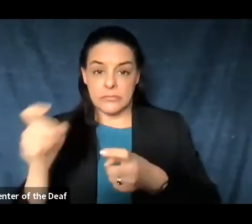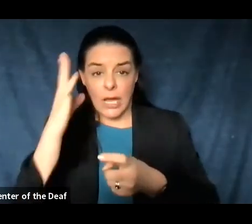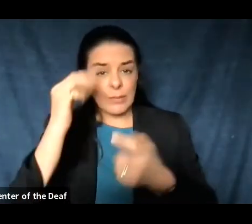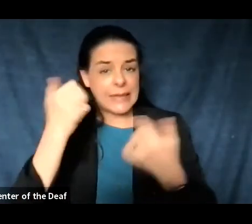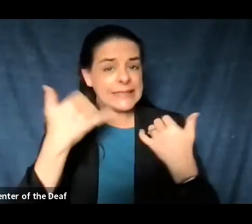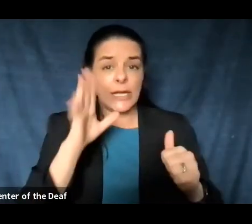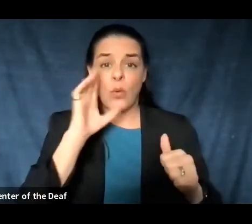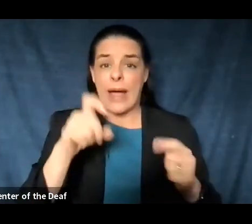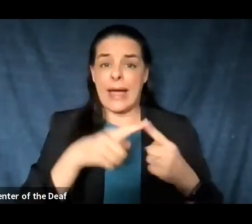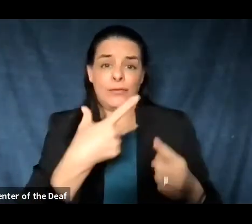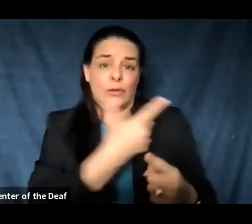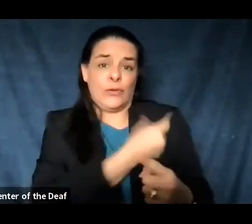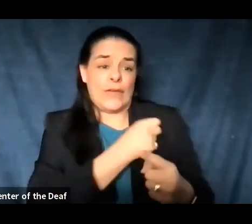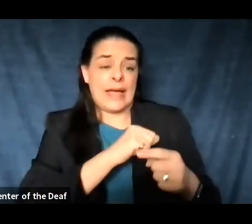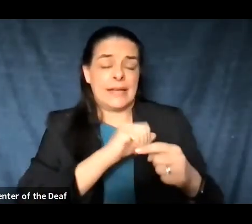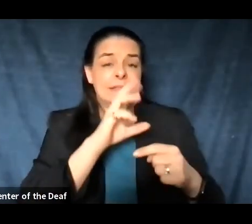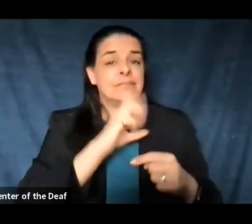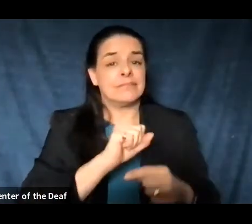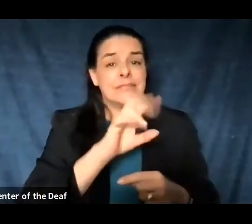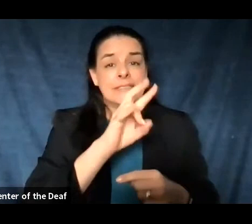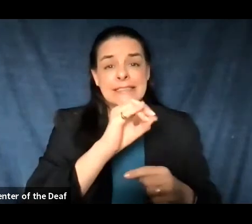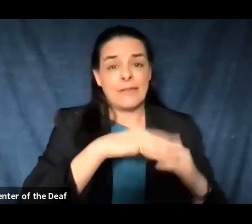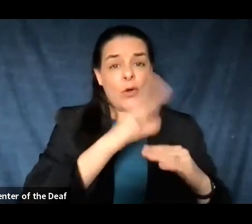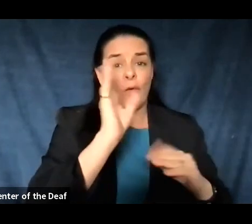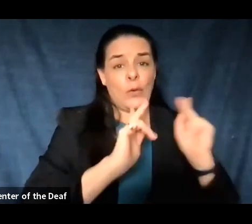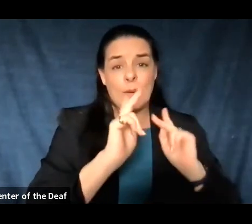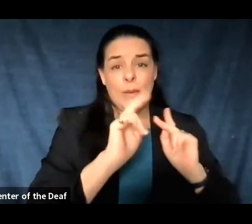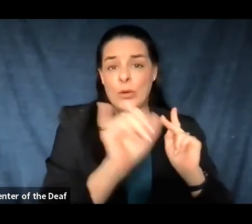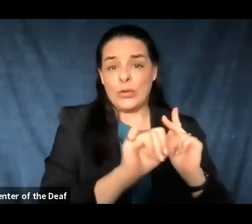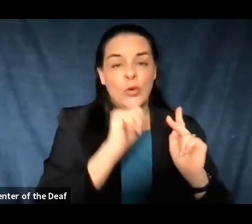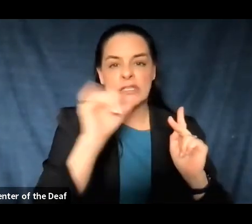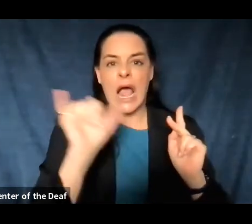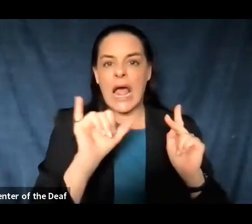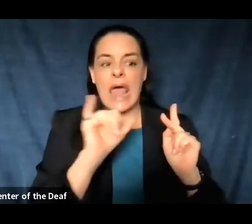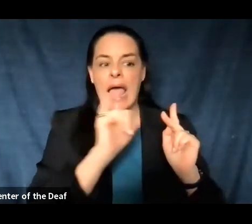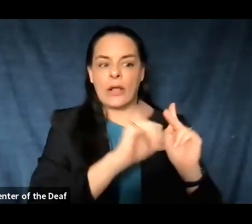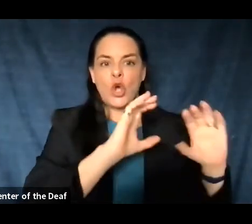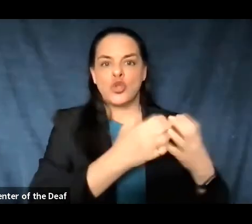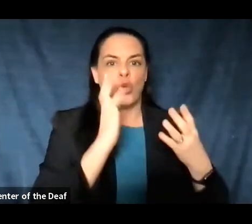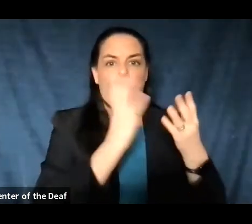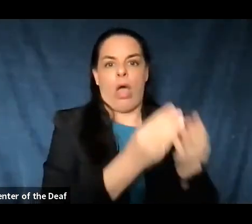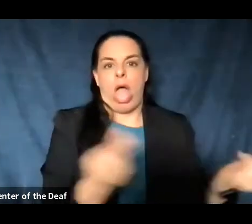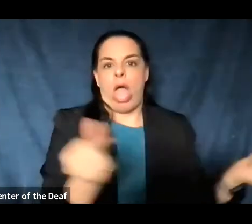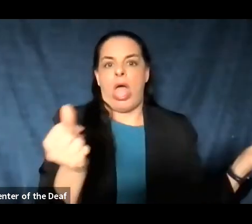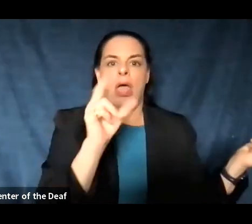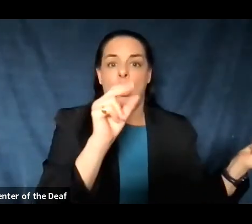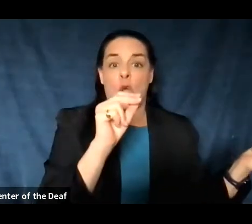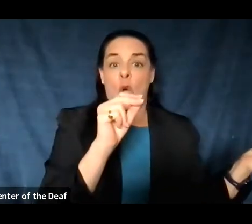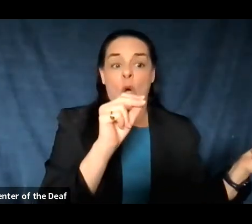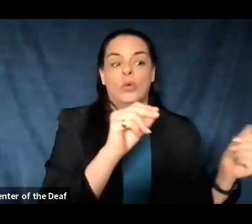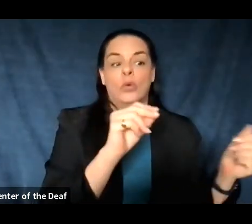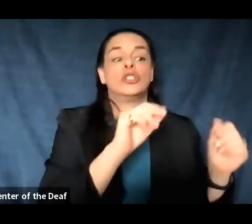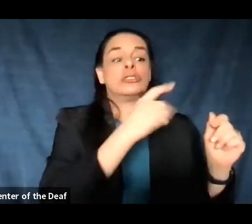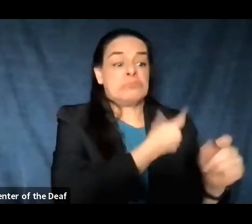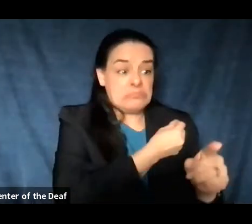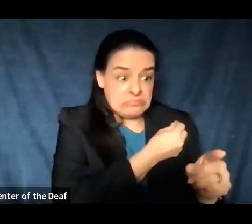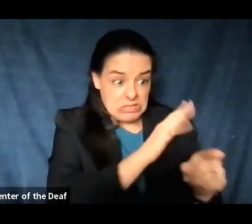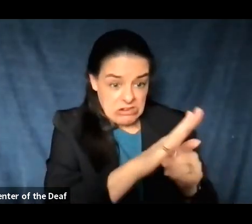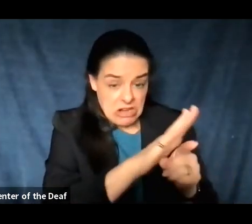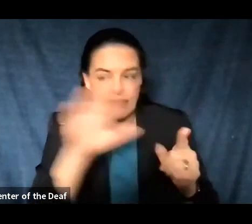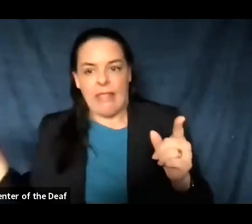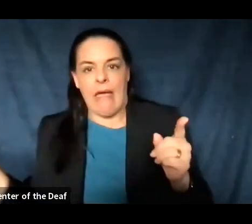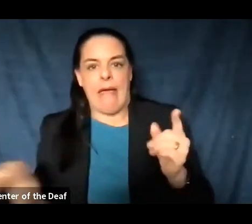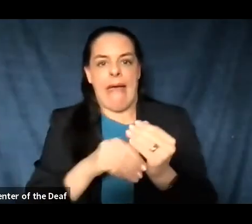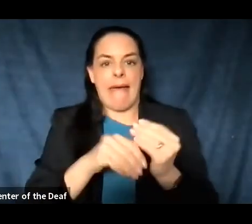older folks as well. So it's not like all these other groups go away. You just add the teachers to the pot. So some